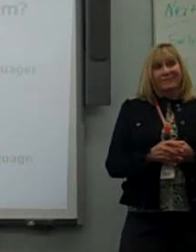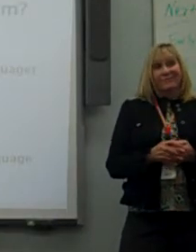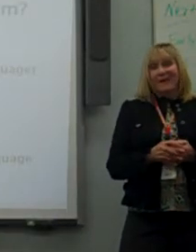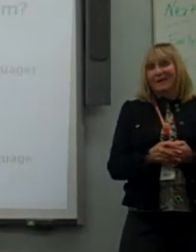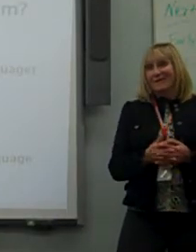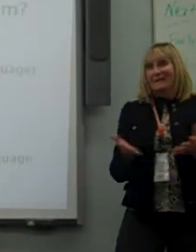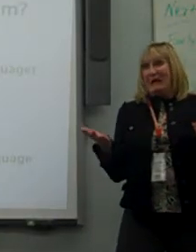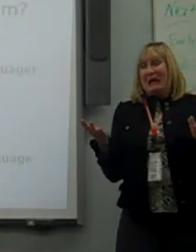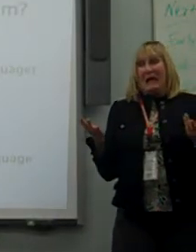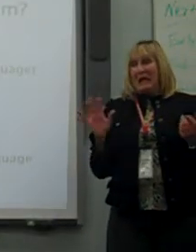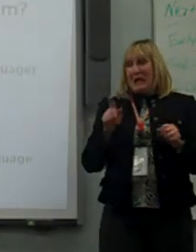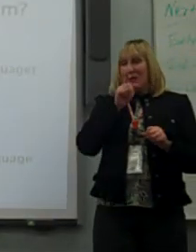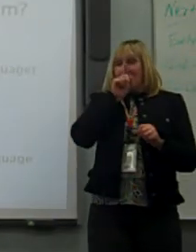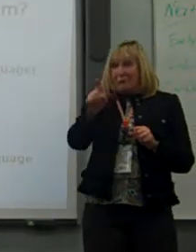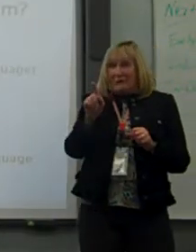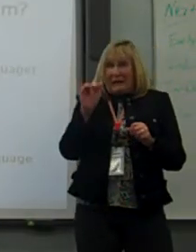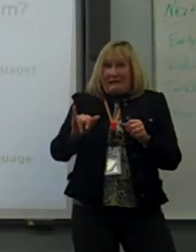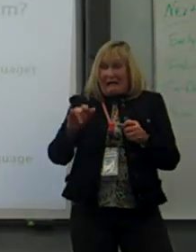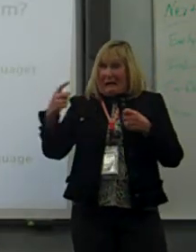I think that's it.